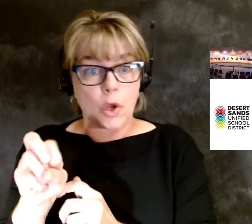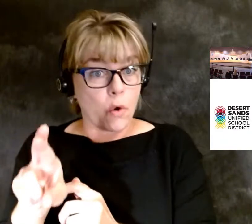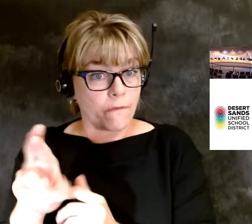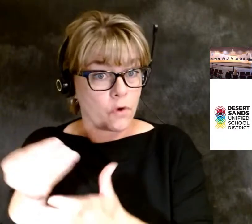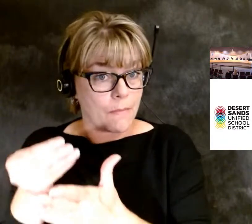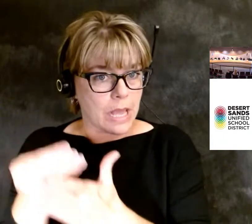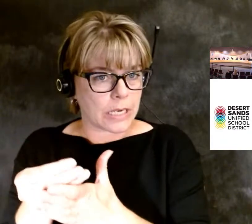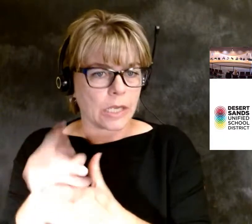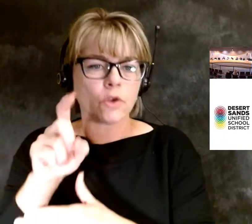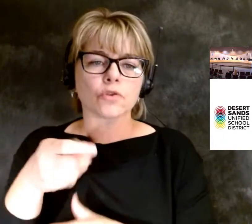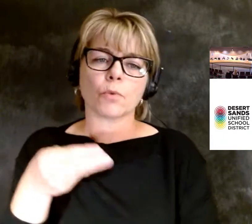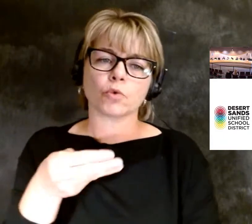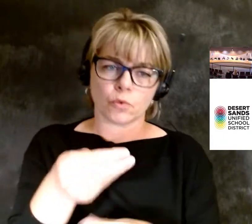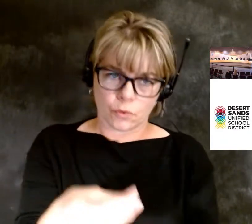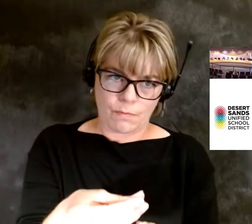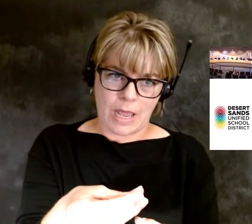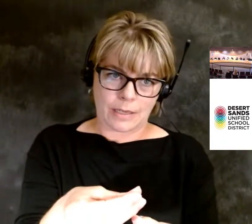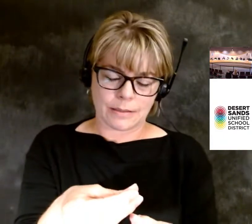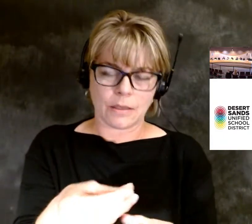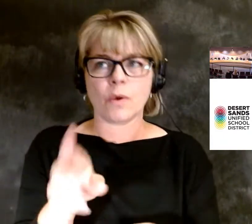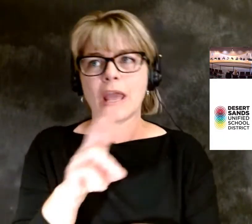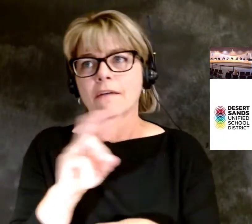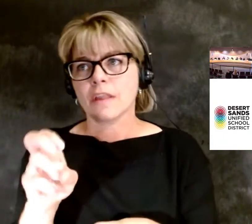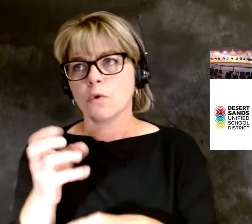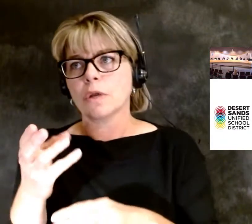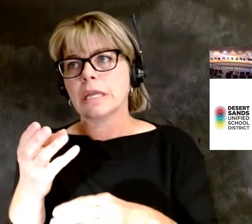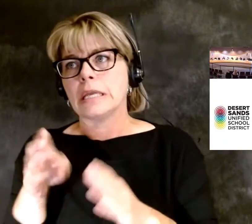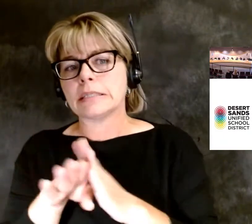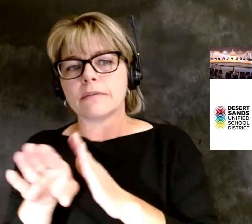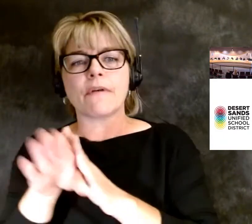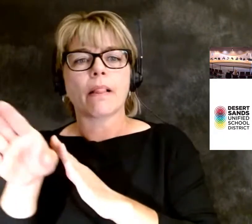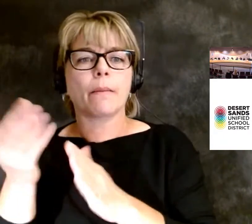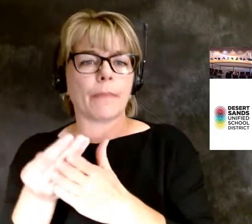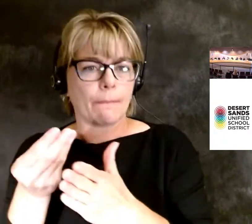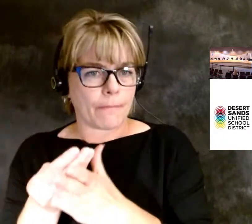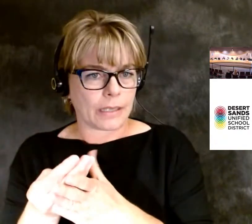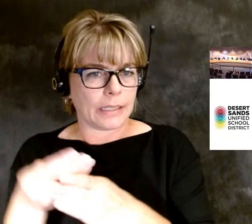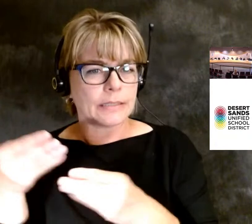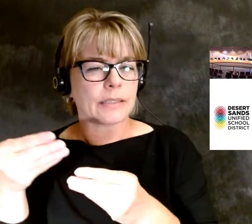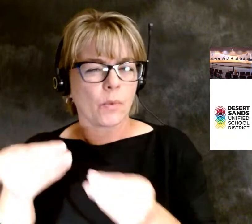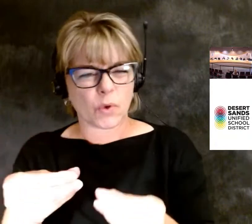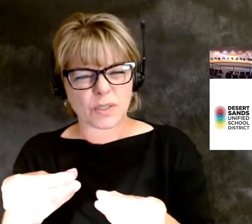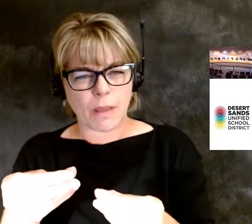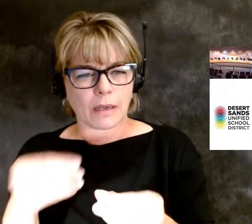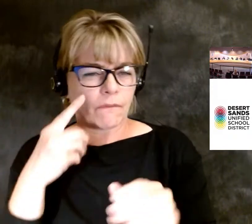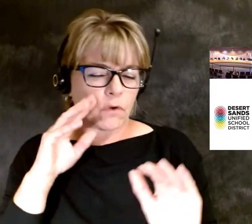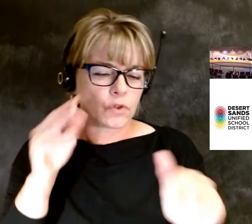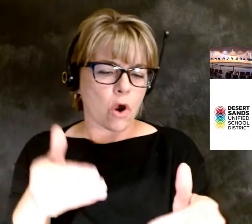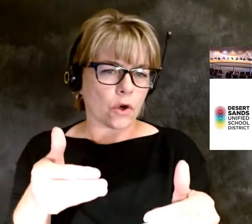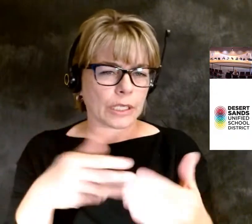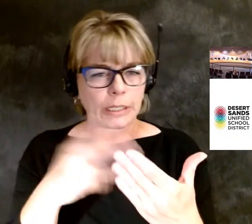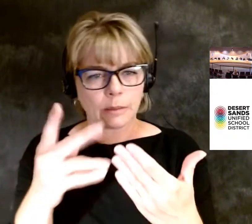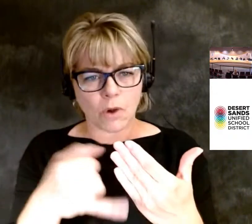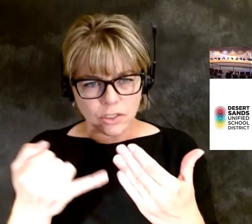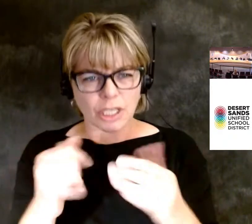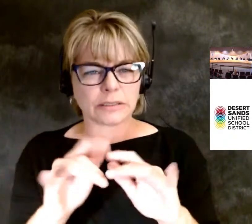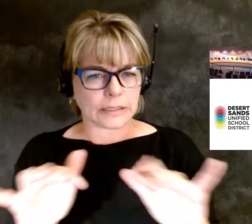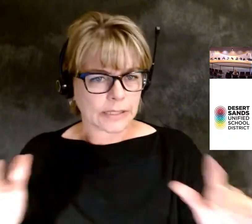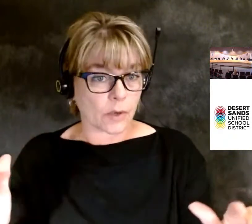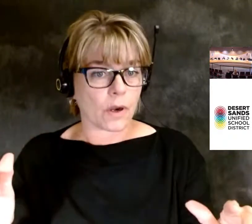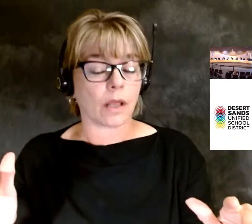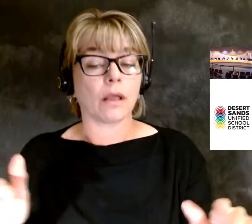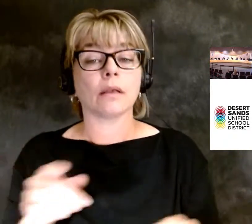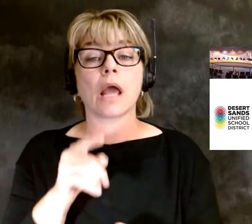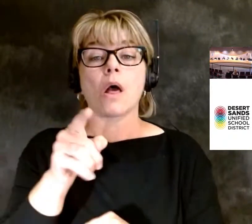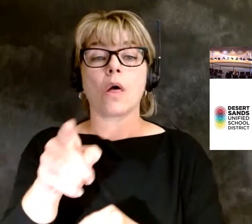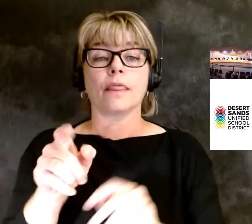carryover in ELOP, we have the redevelopment monies that we're gonna be spending down on targeted projects, those types of things. Now, this was a slide